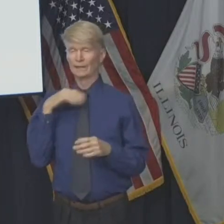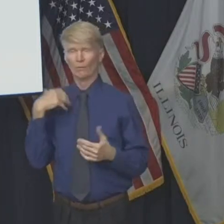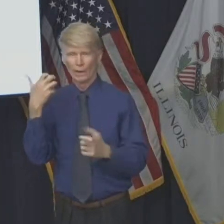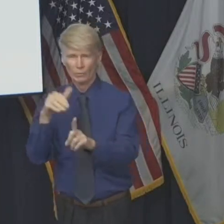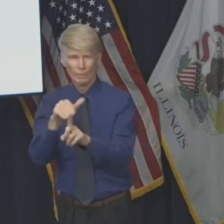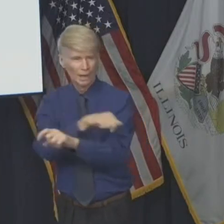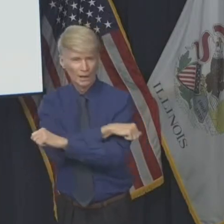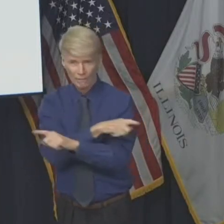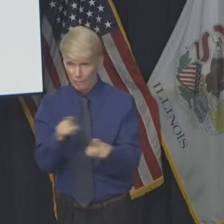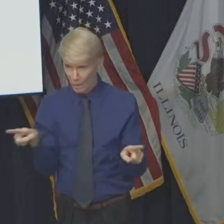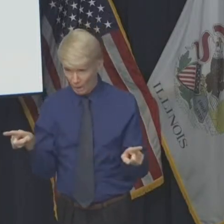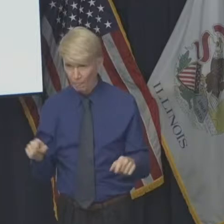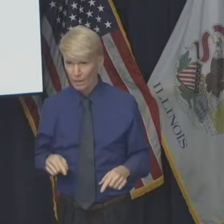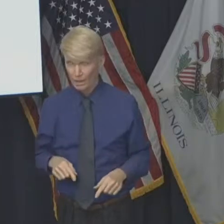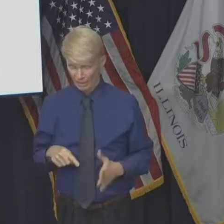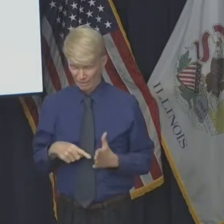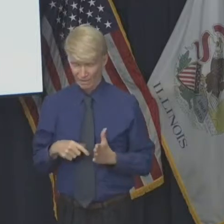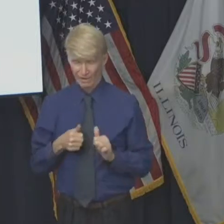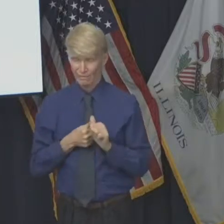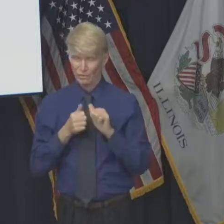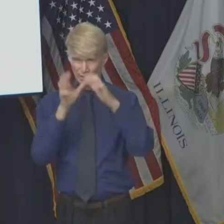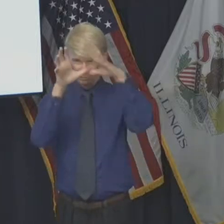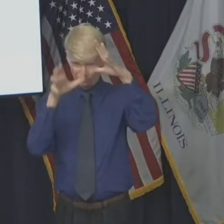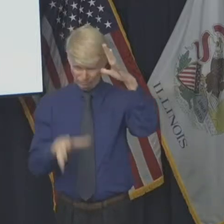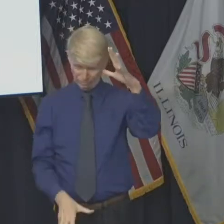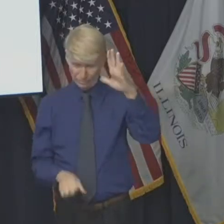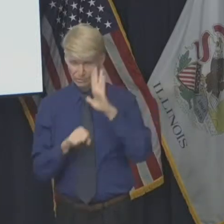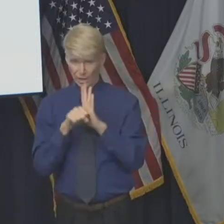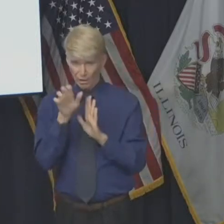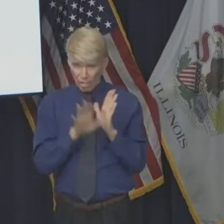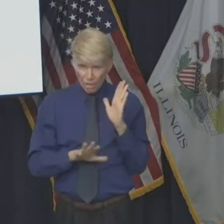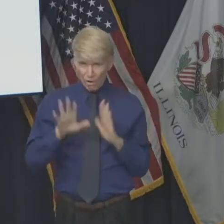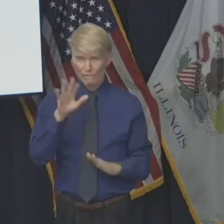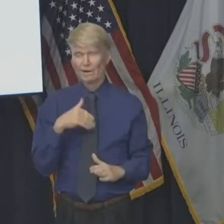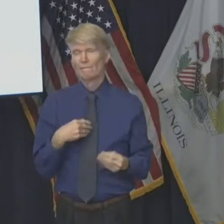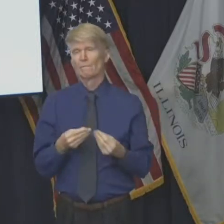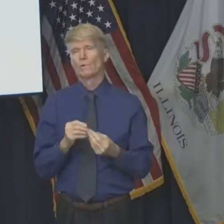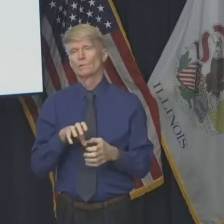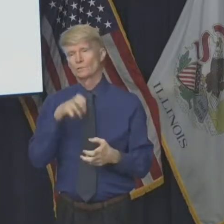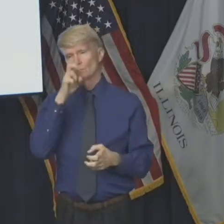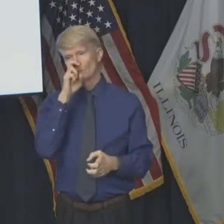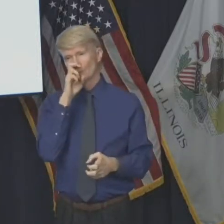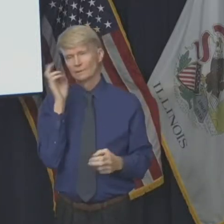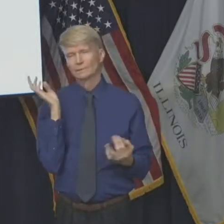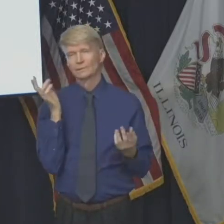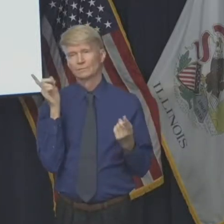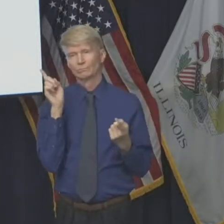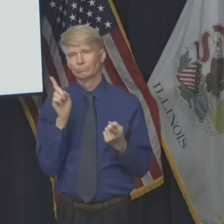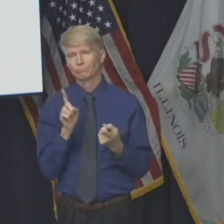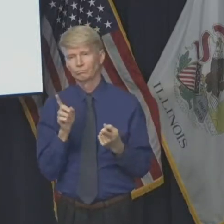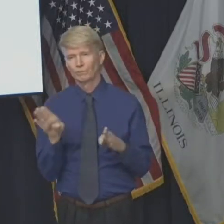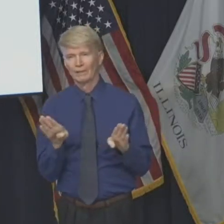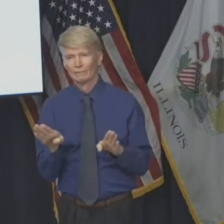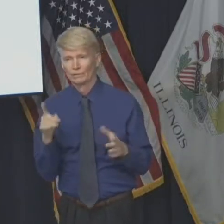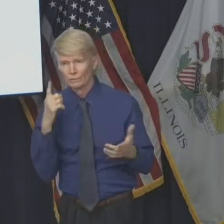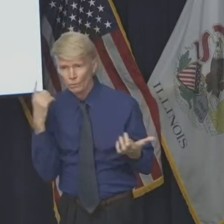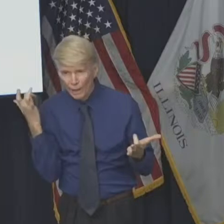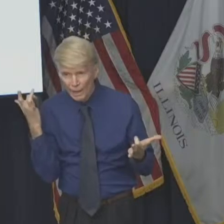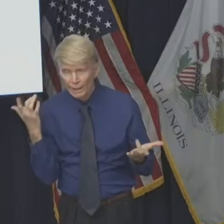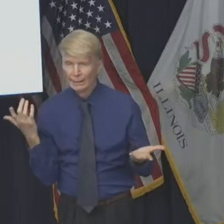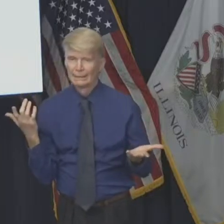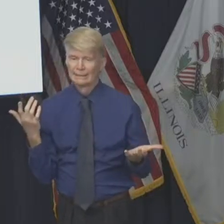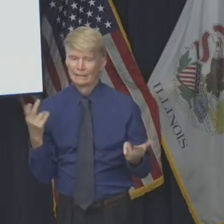this state has exceeded the criteria for tightened mitigations because we are in the middle of a